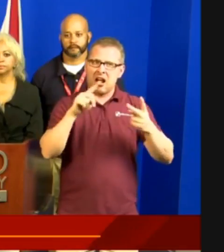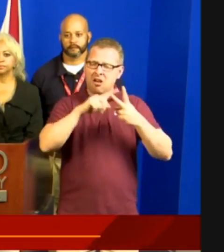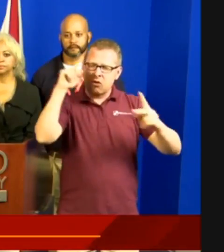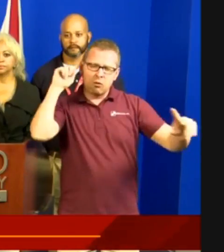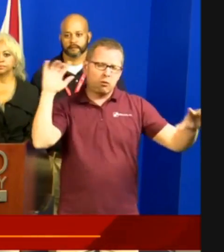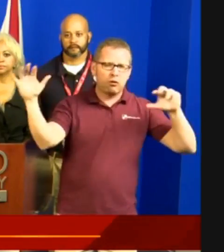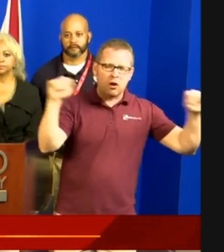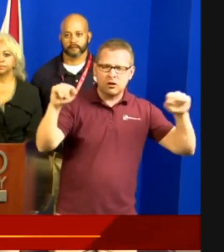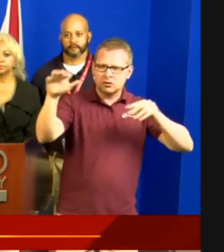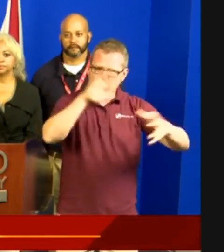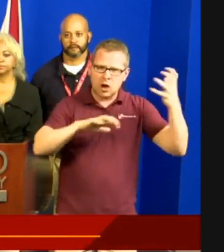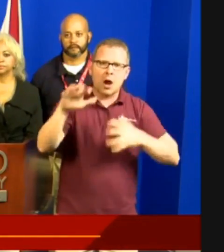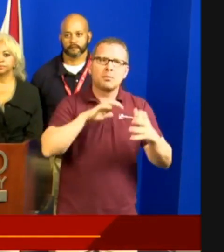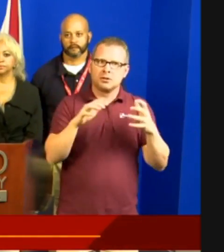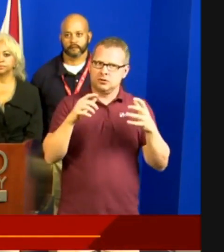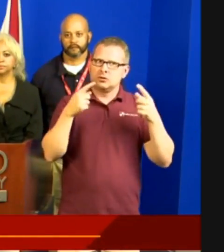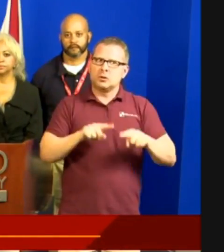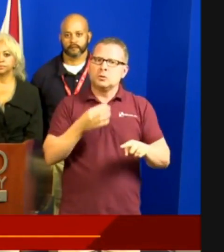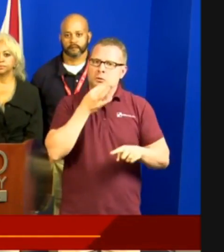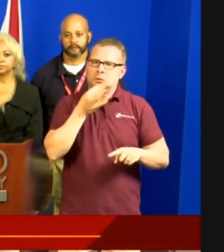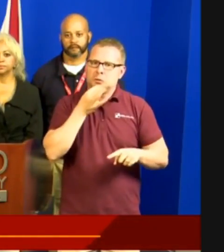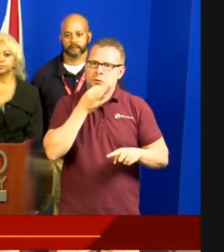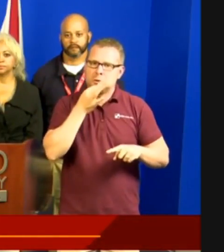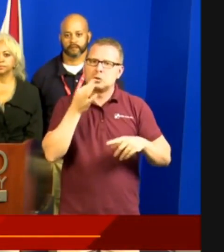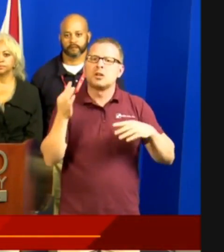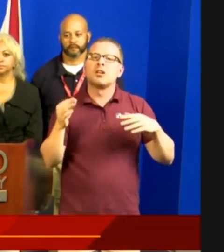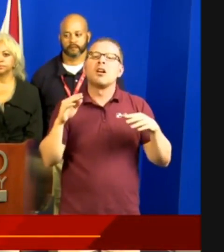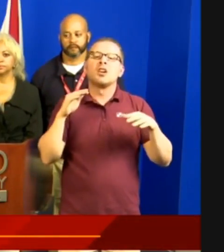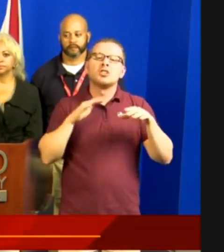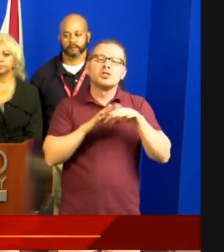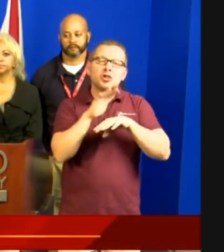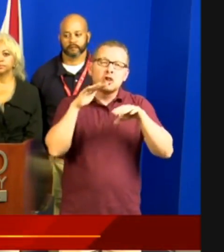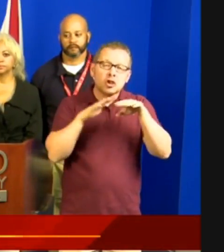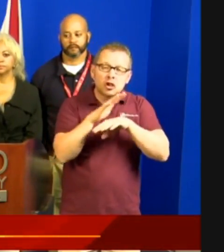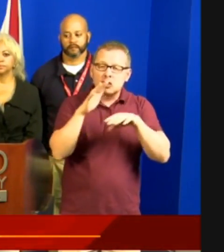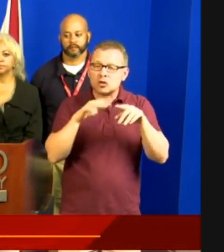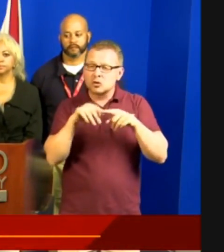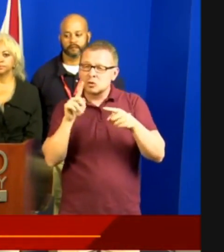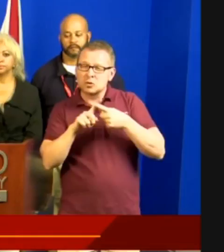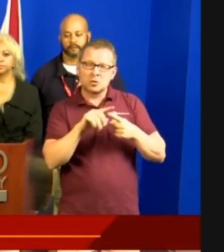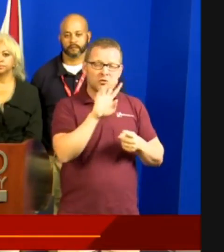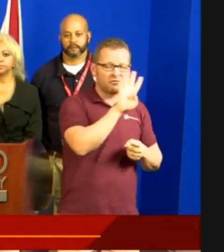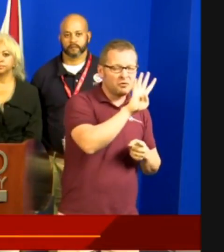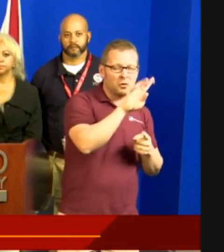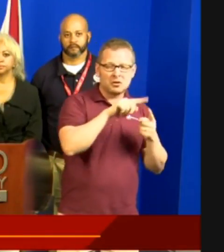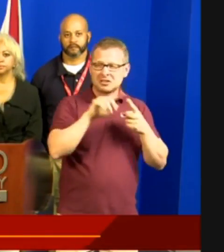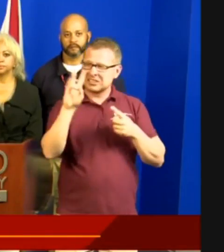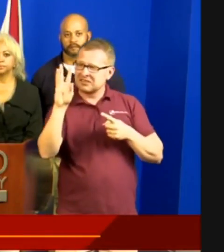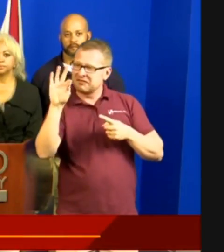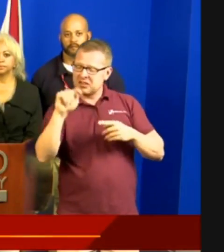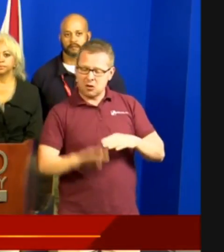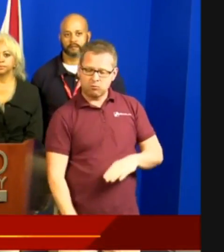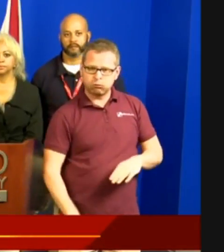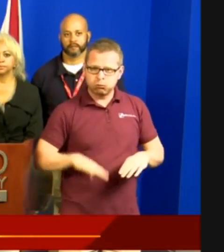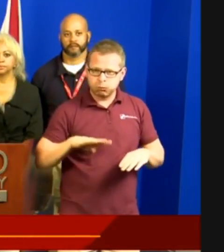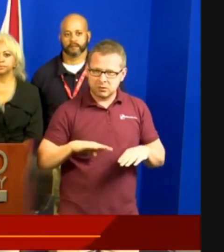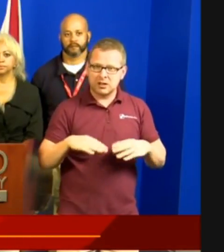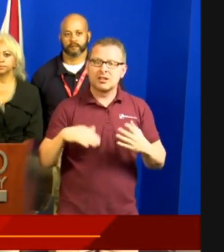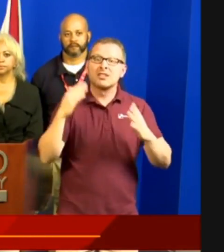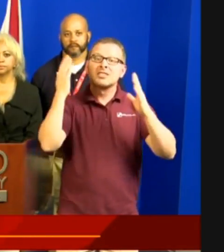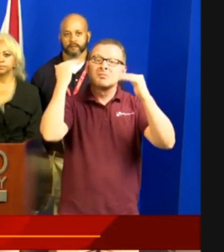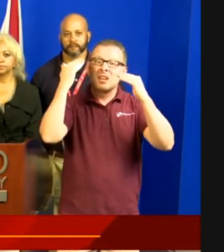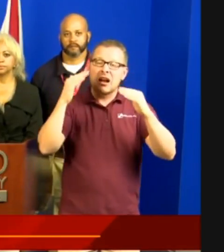is estimated at 4 to 6 feet. We will expect high winds and some storm surge flooding with